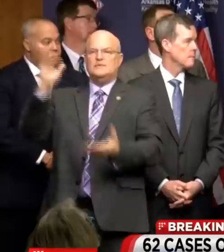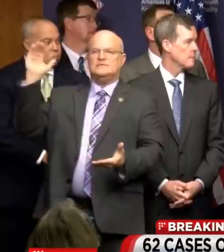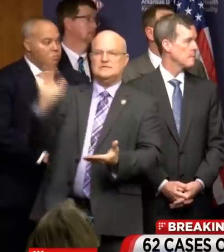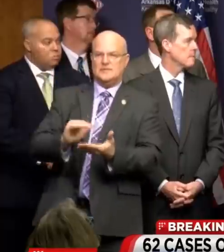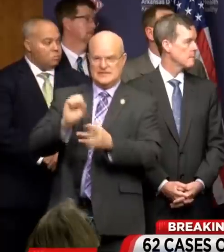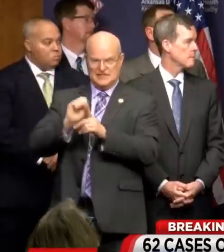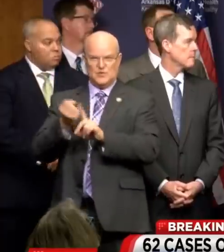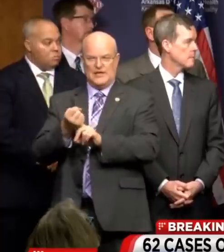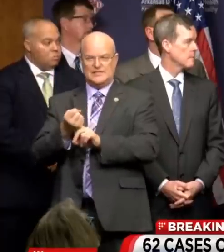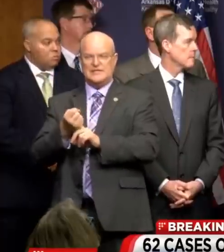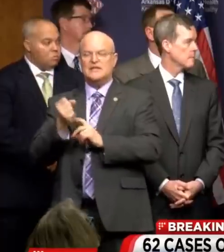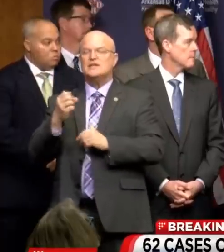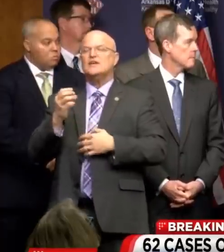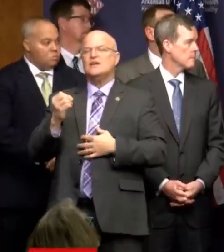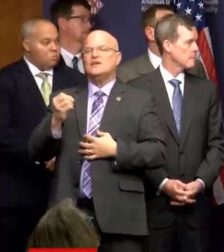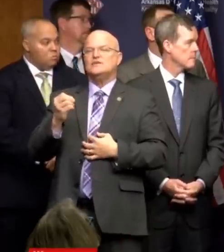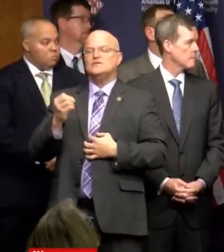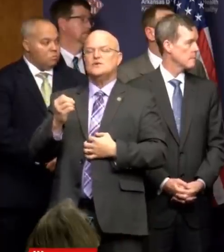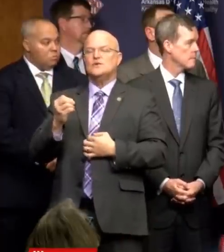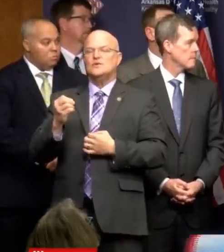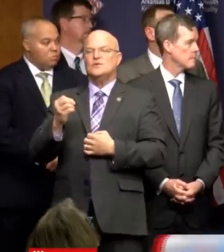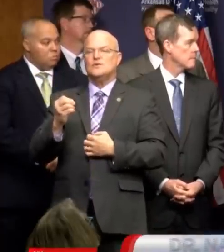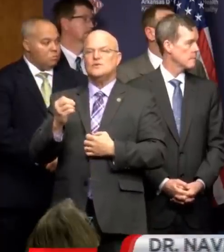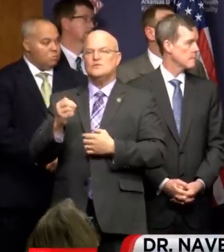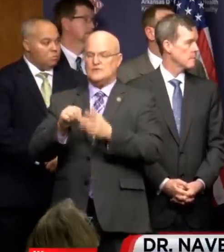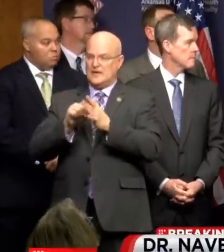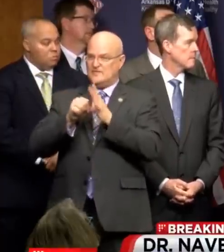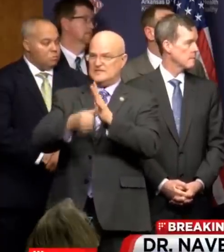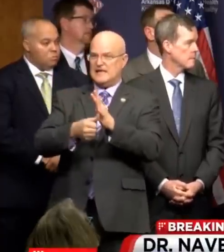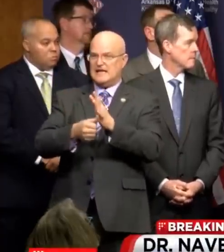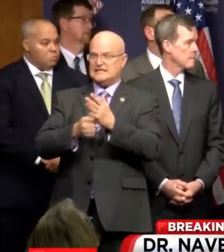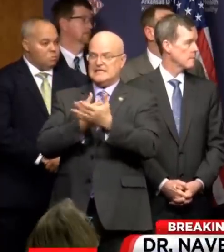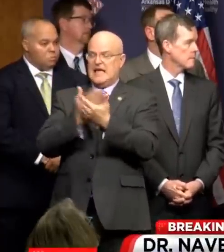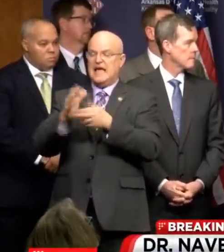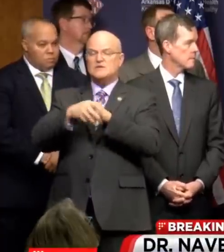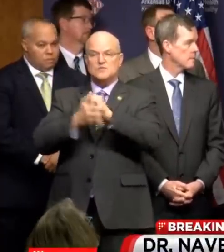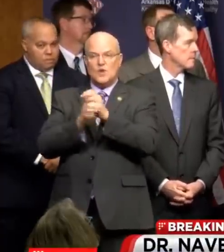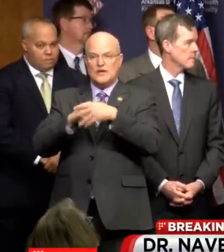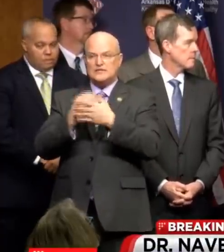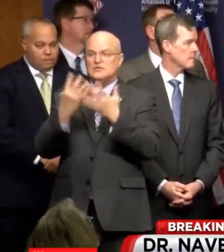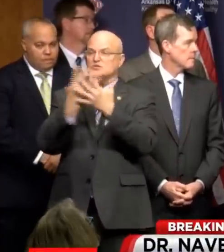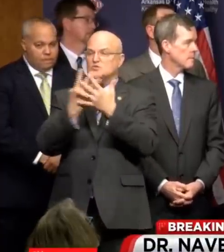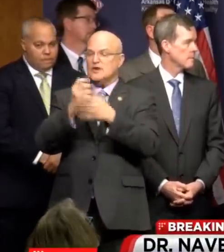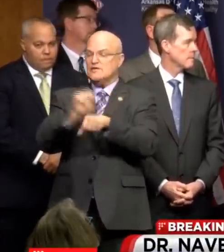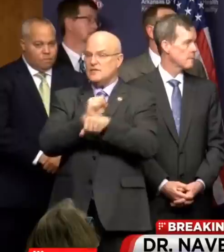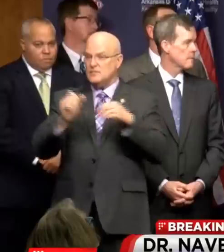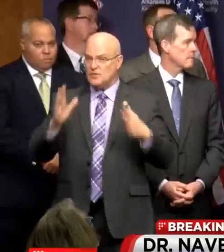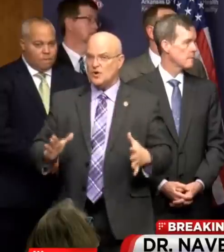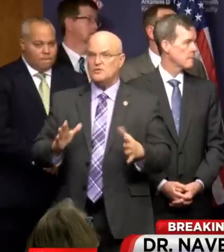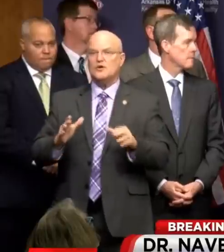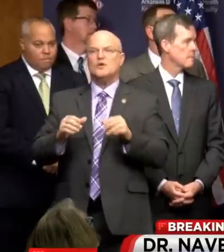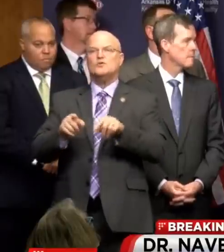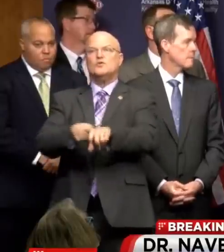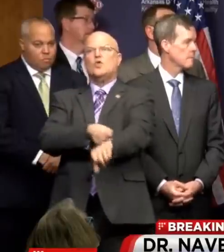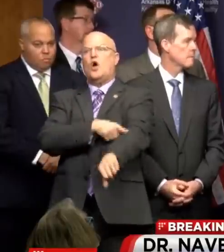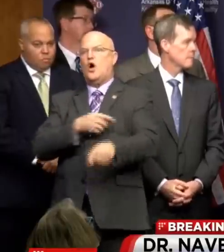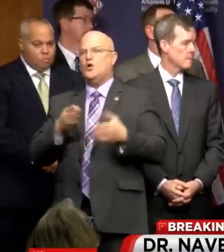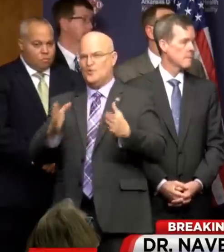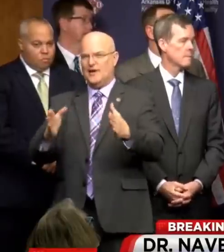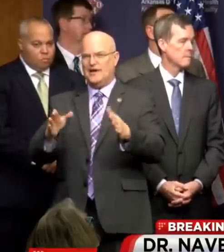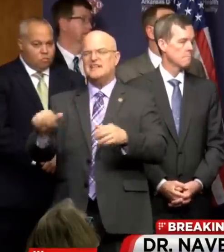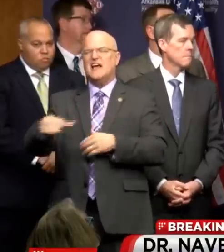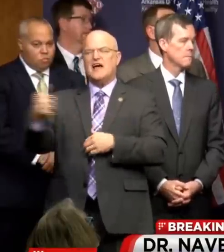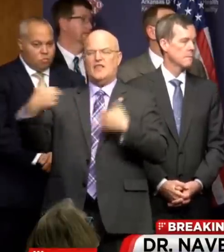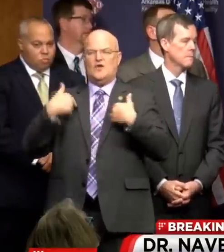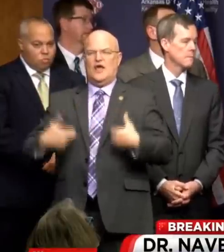of the situation. So to emphasize, hand washing, screening of employees would go a long way, just like